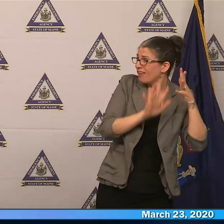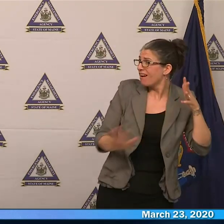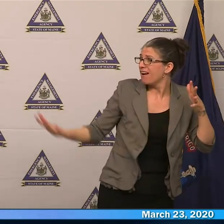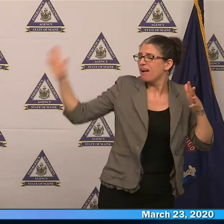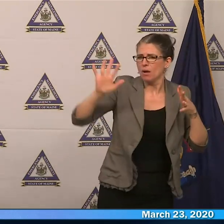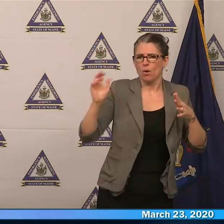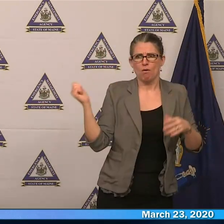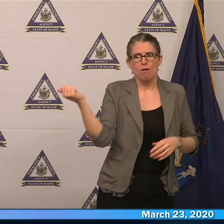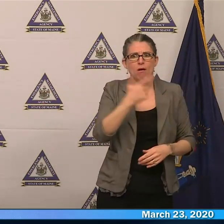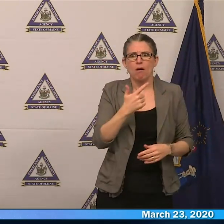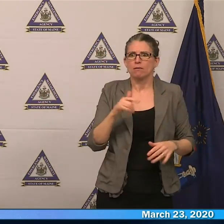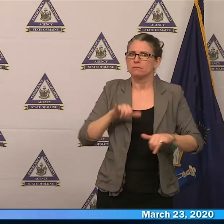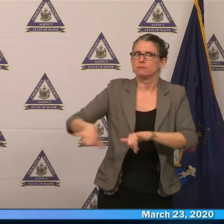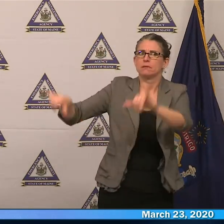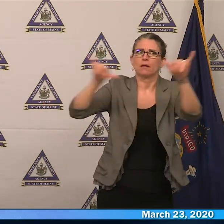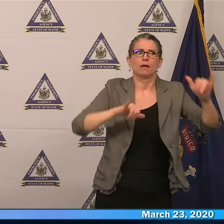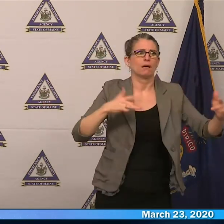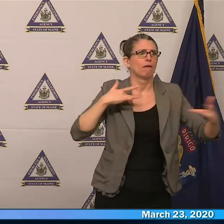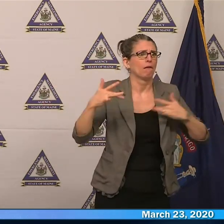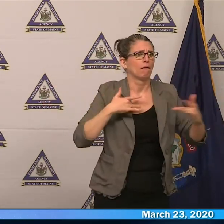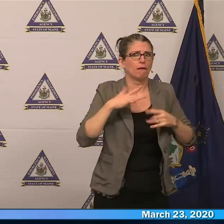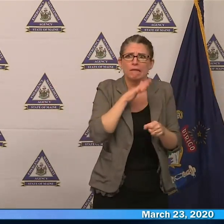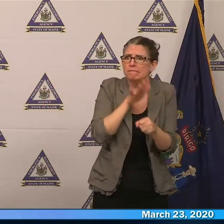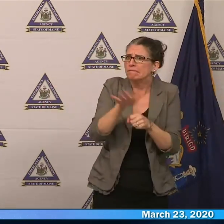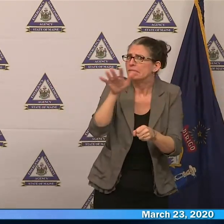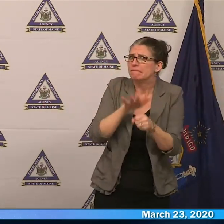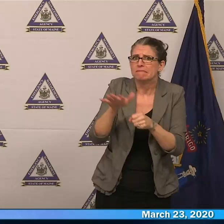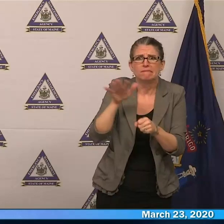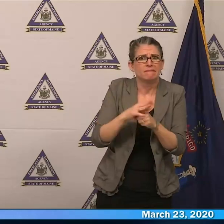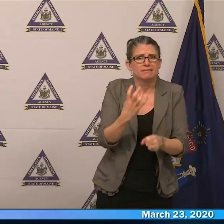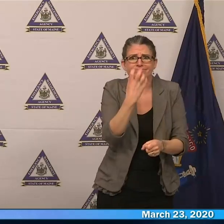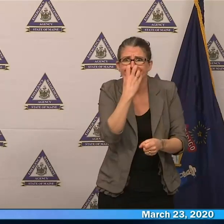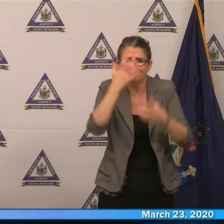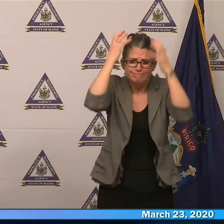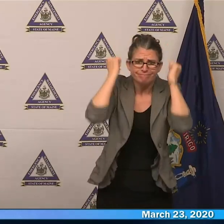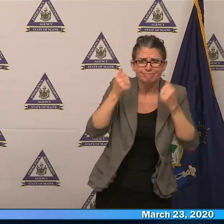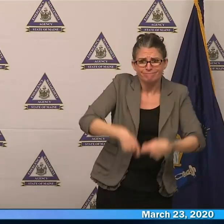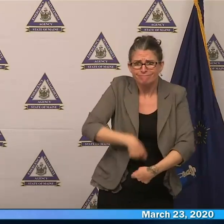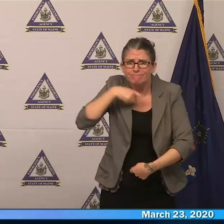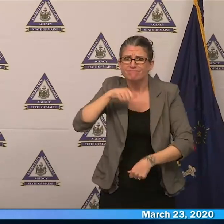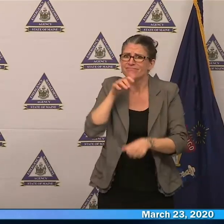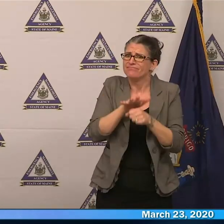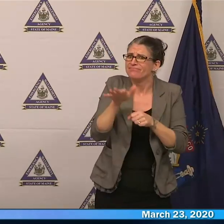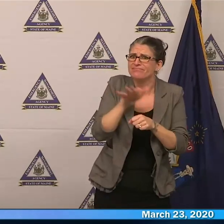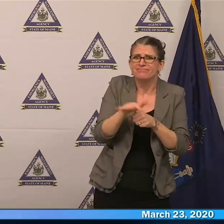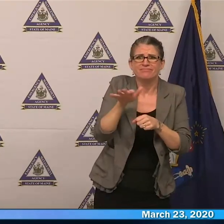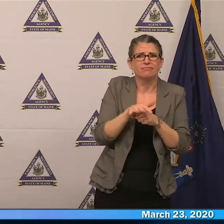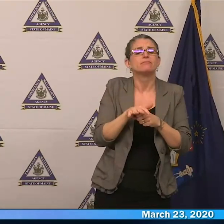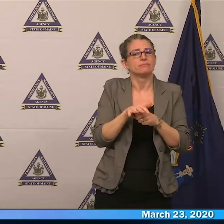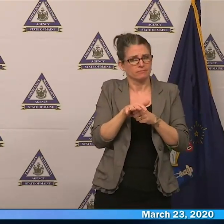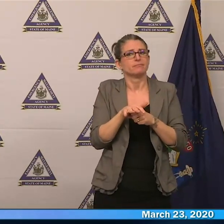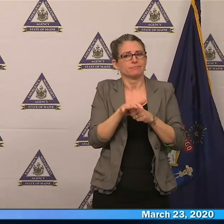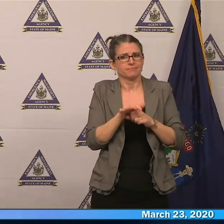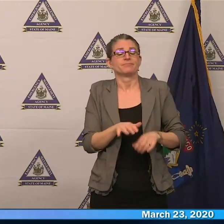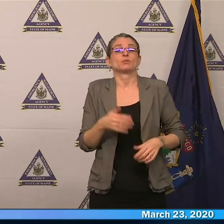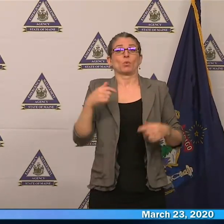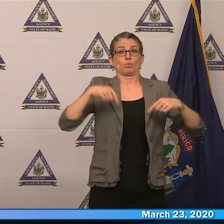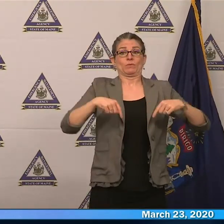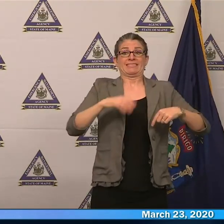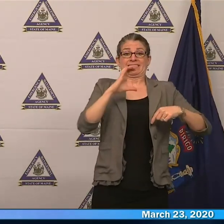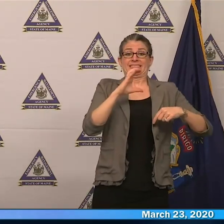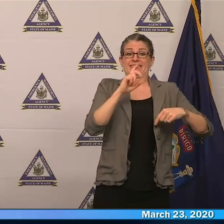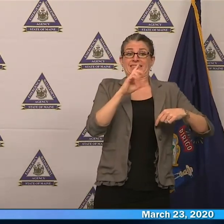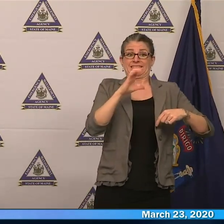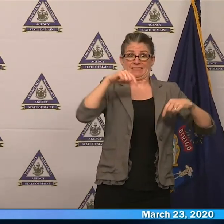protective equipment, as there have been across the country. Our team at the Maine CDC has been working